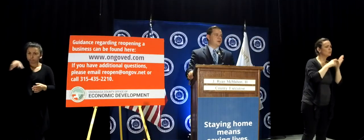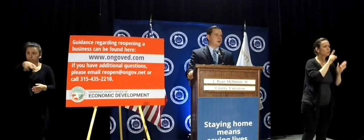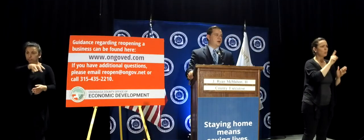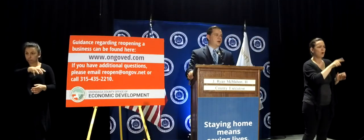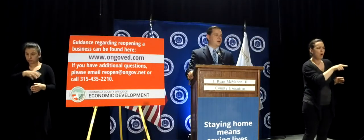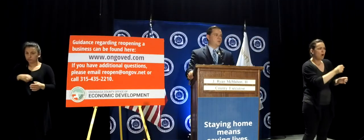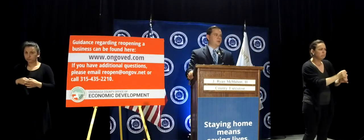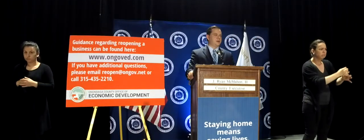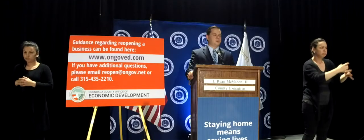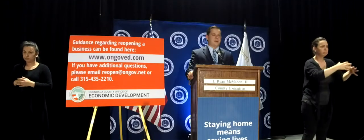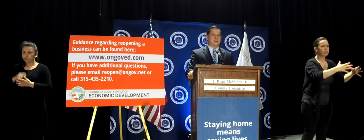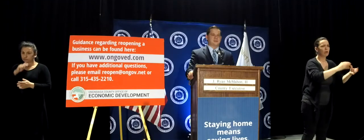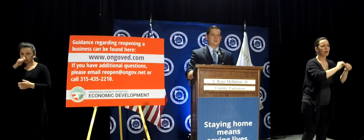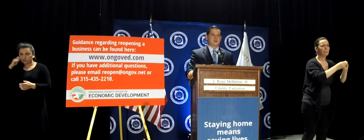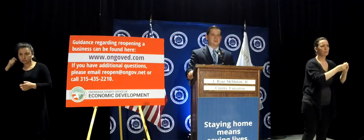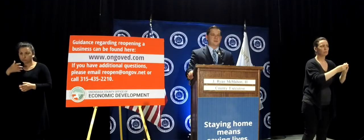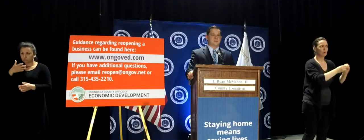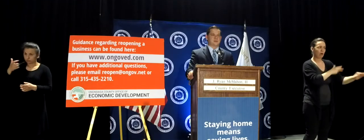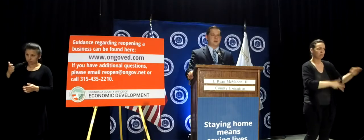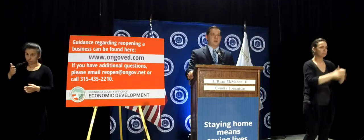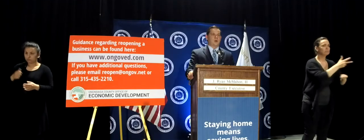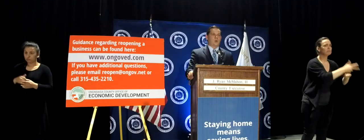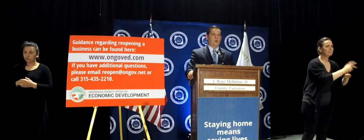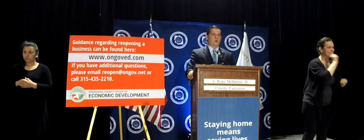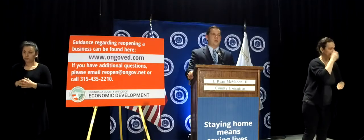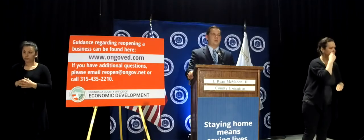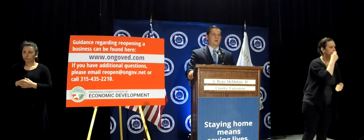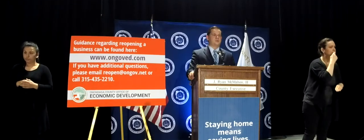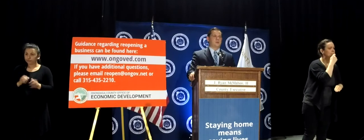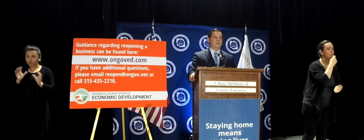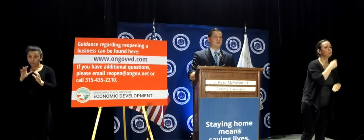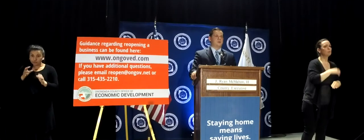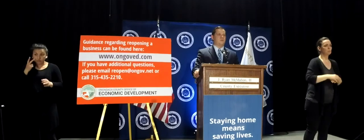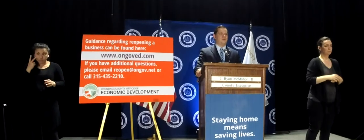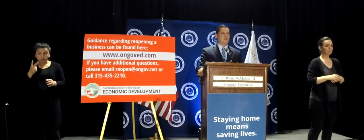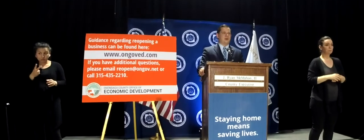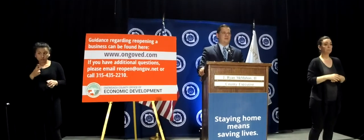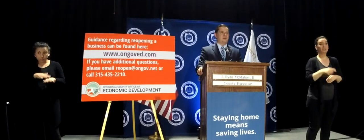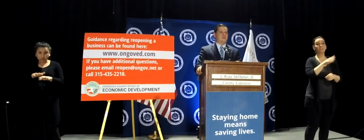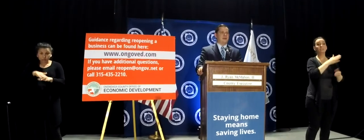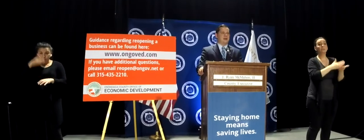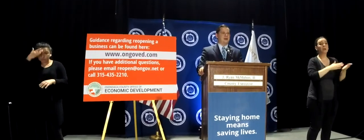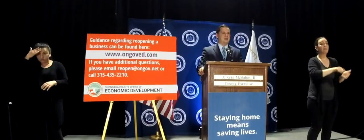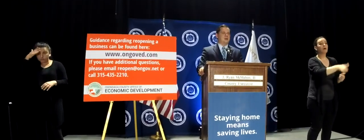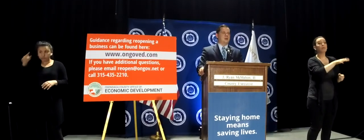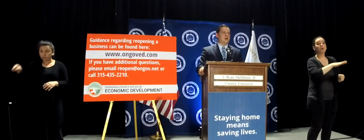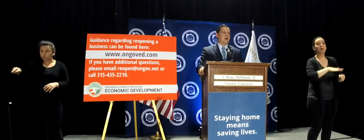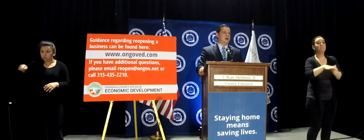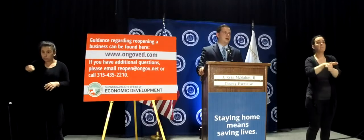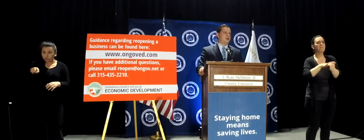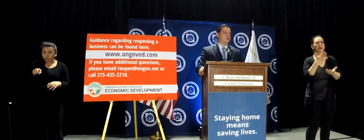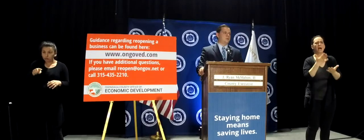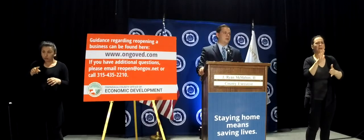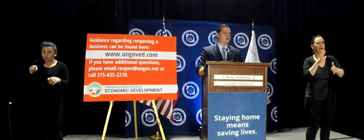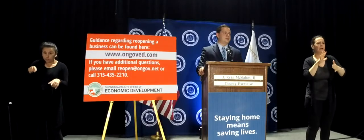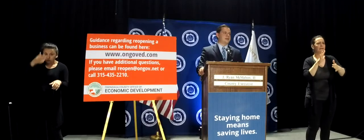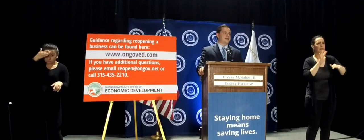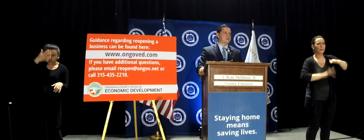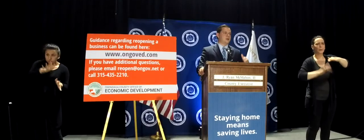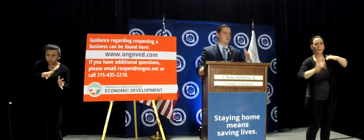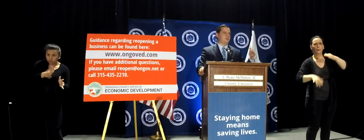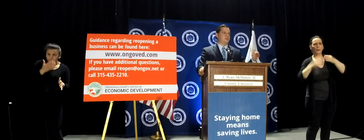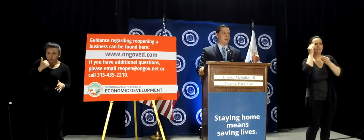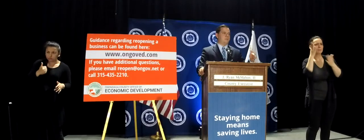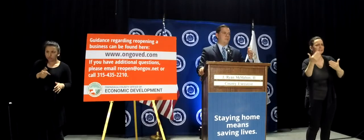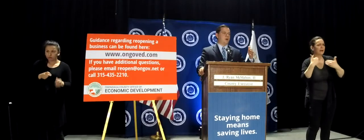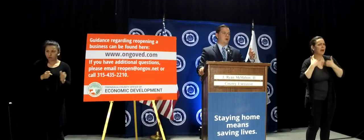trends related to positive cases, or neighborhoods where we don't feel we have enough data related to